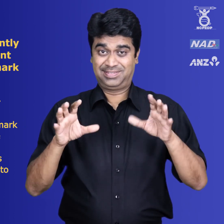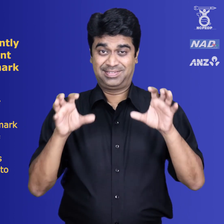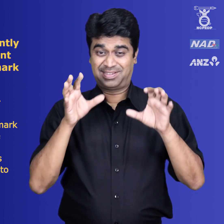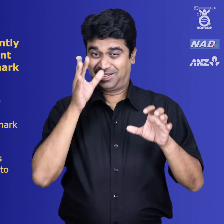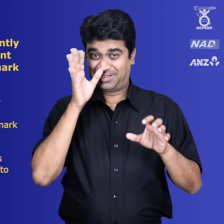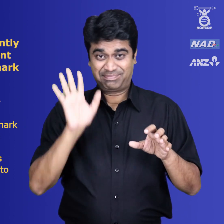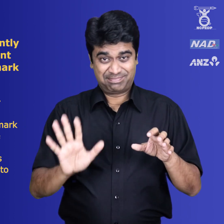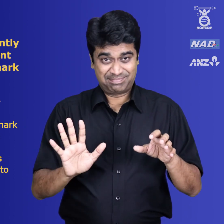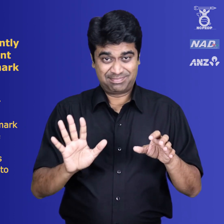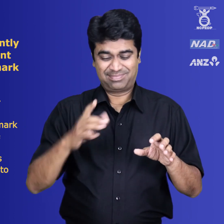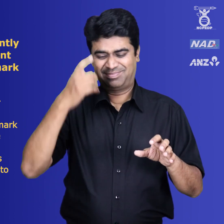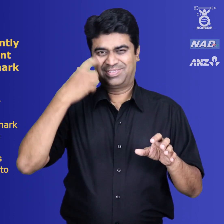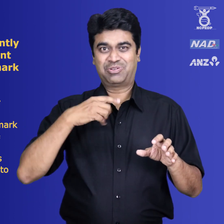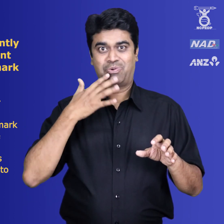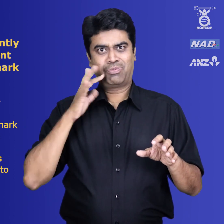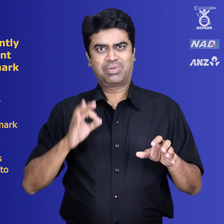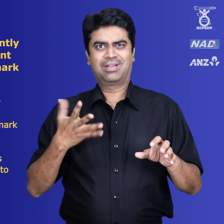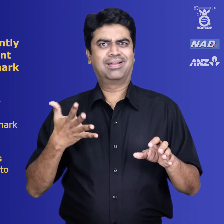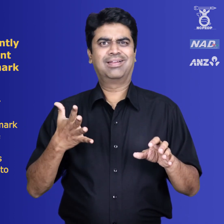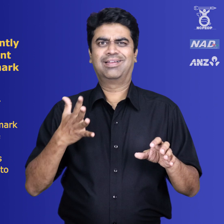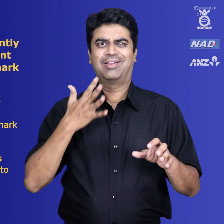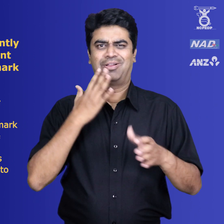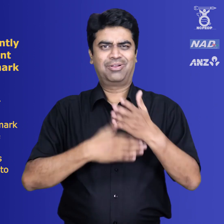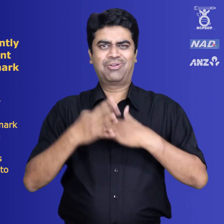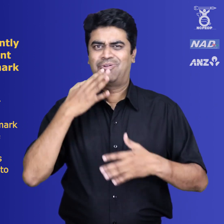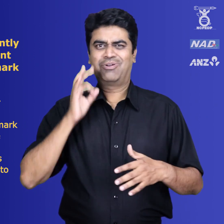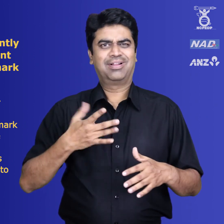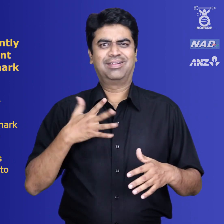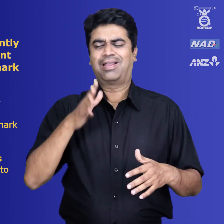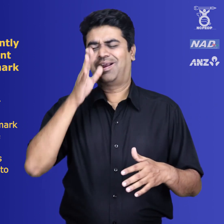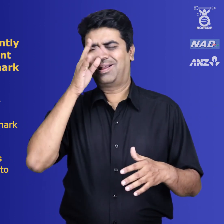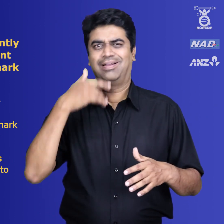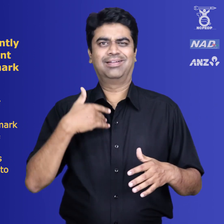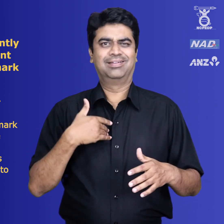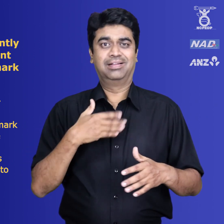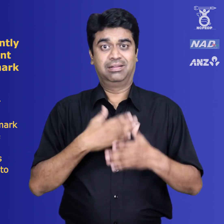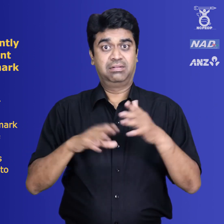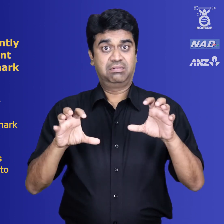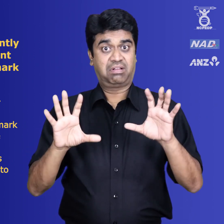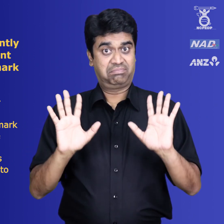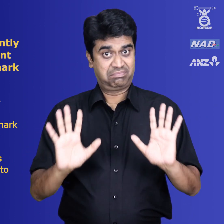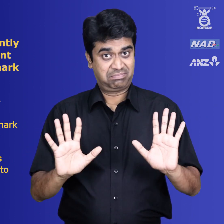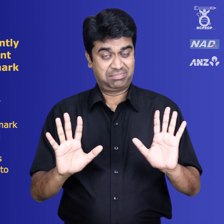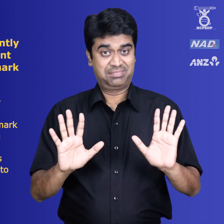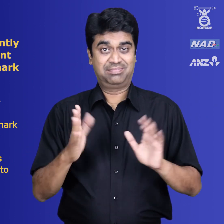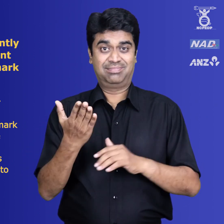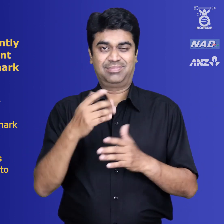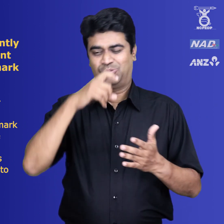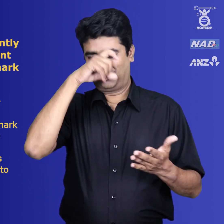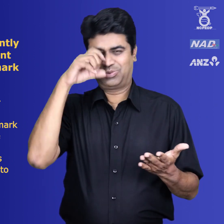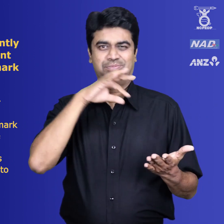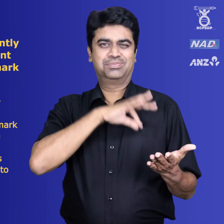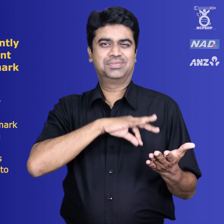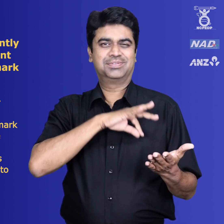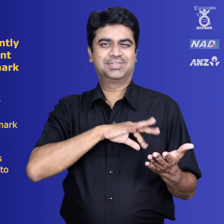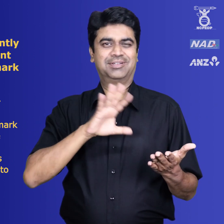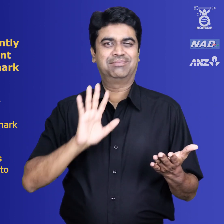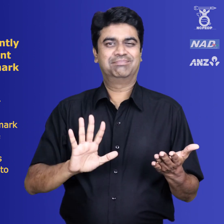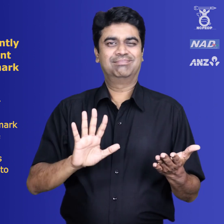Whoever fraudulently avails or attempts to avail any benefit meant for persons with benchmark